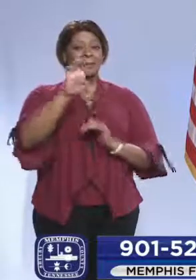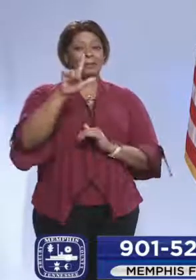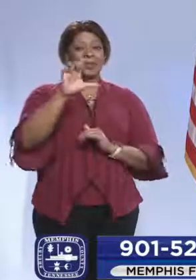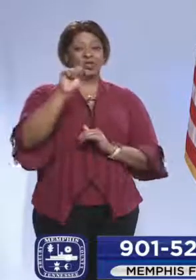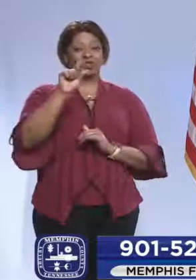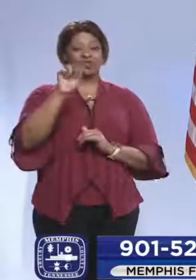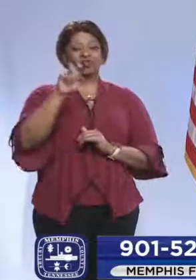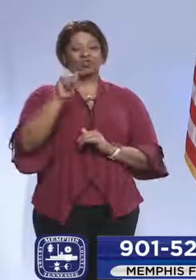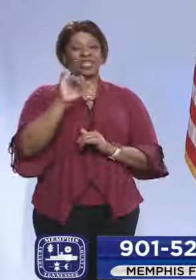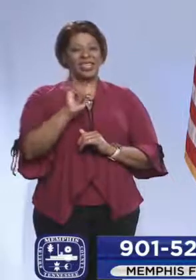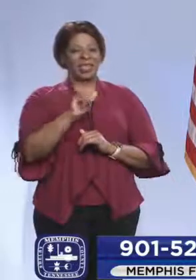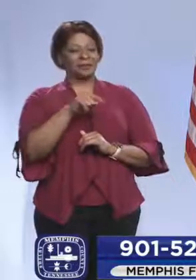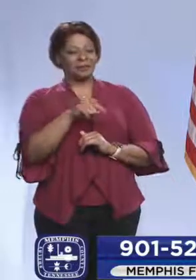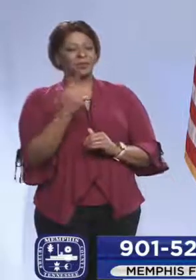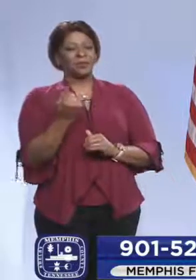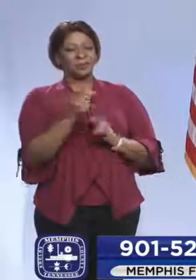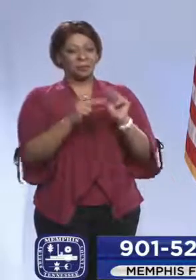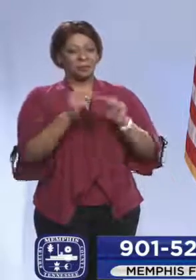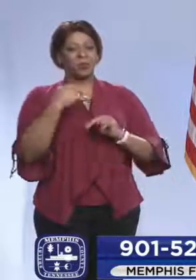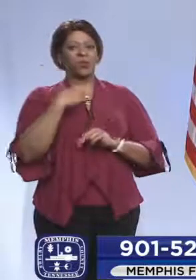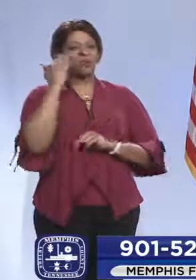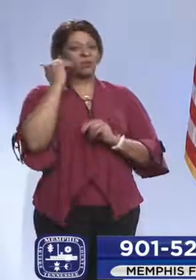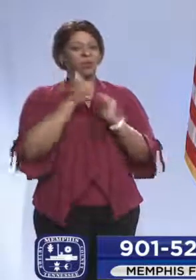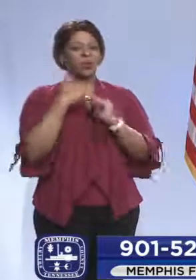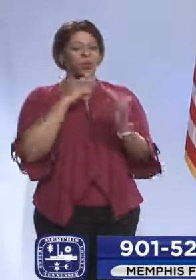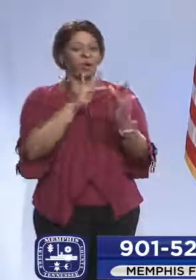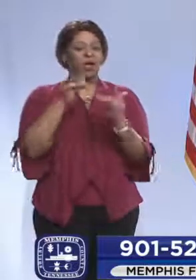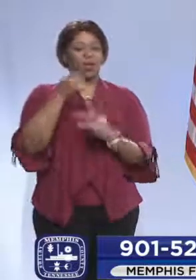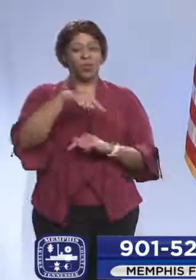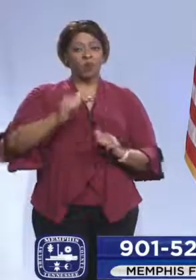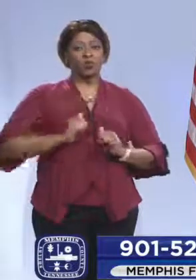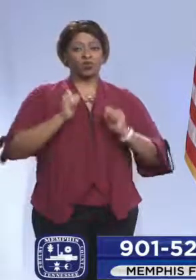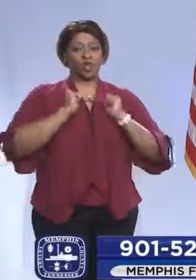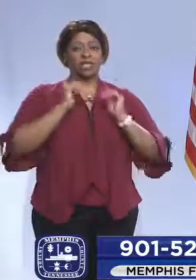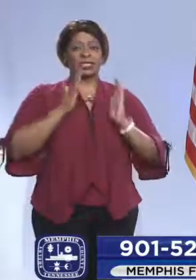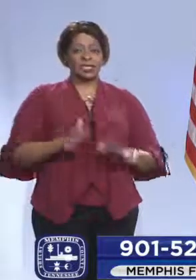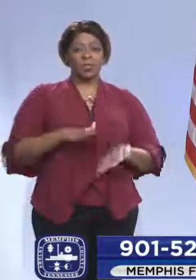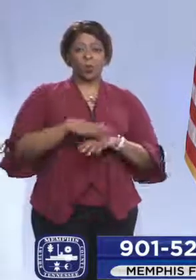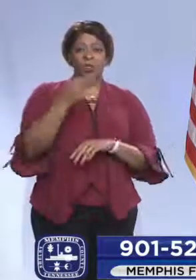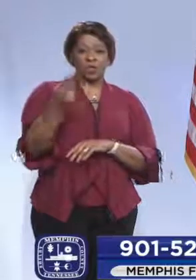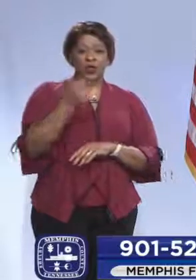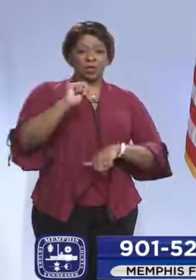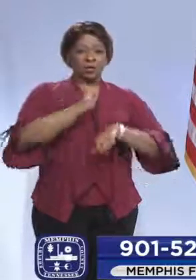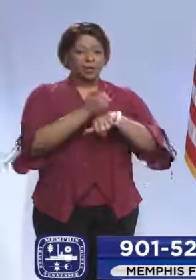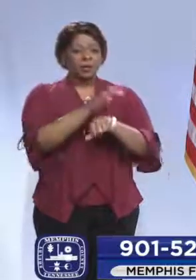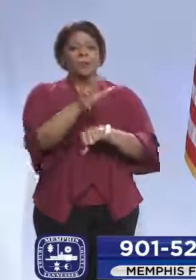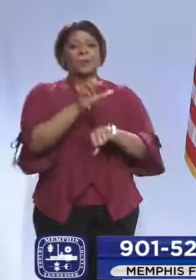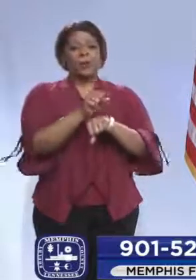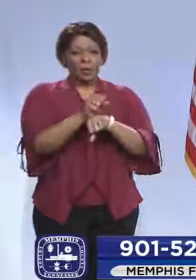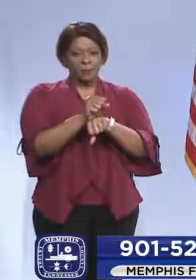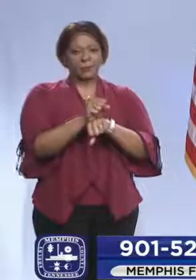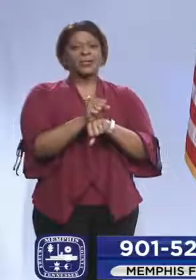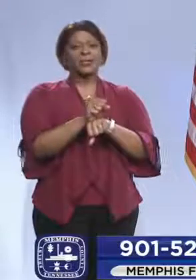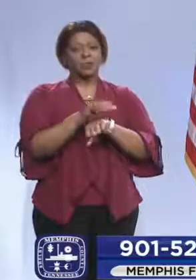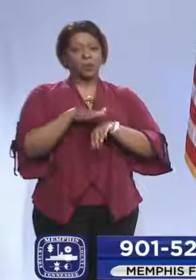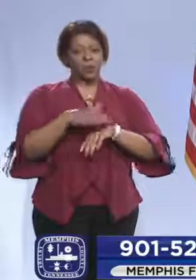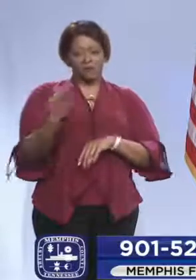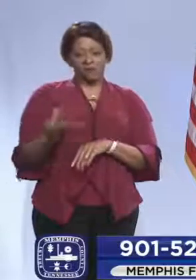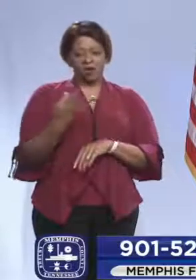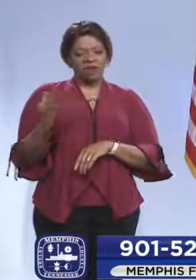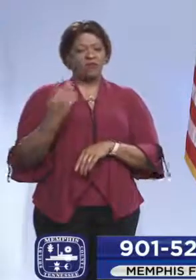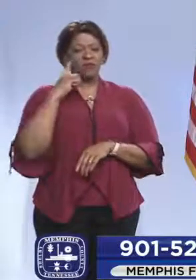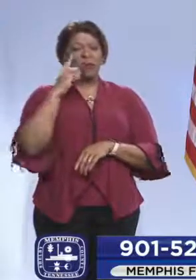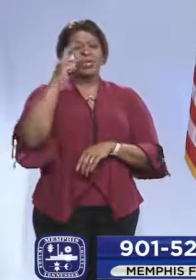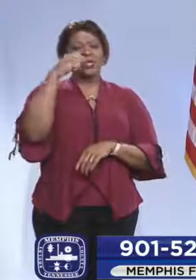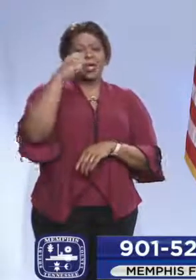building we're familiar with. We'll be making contacts with residents on Thursday, setting up appointments for Friday to be